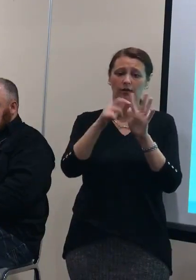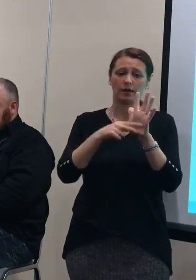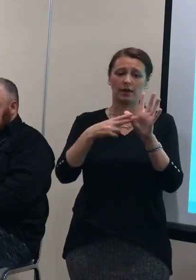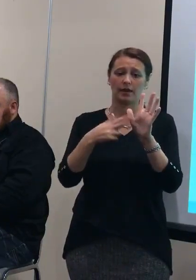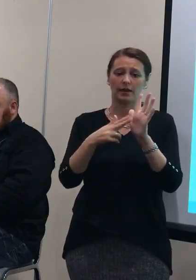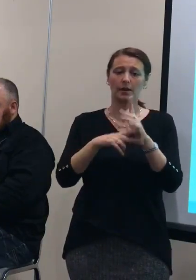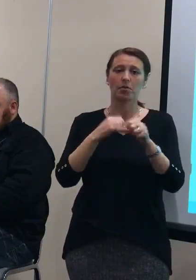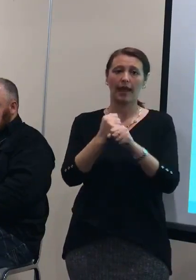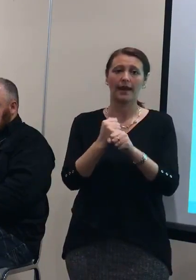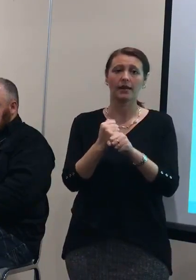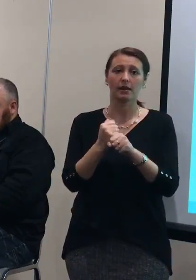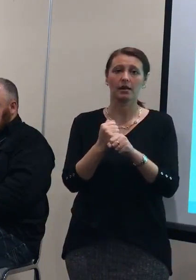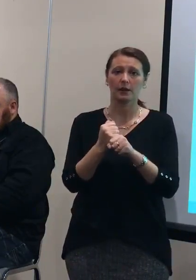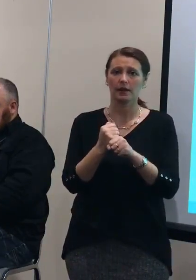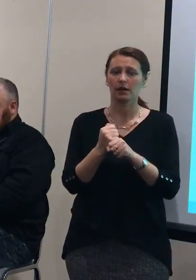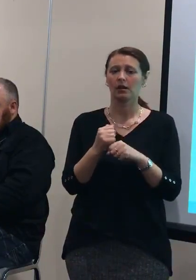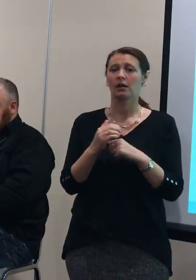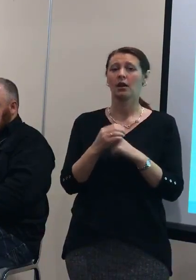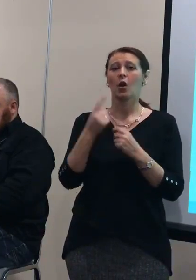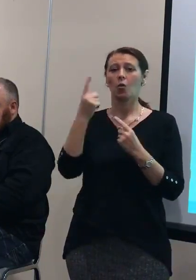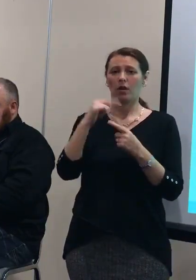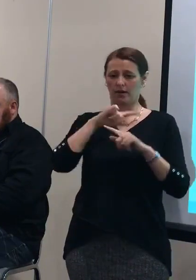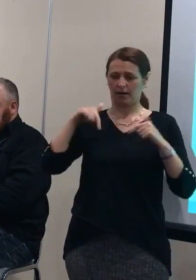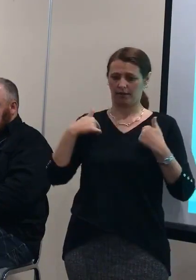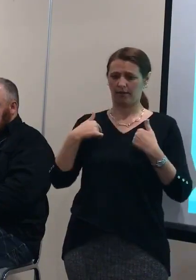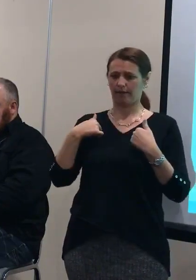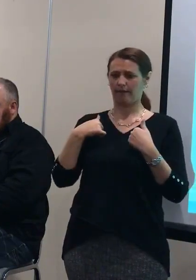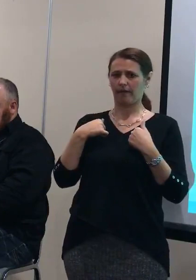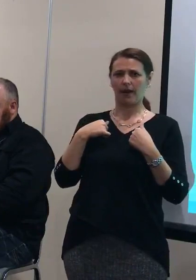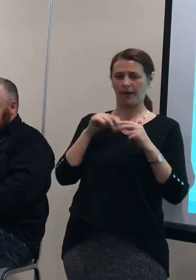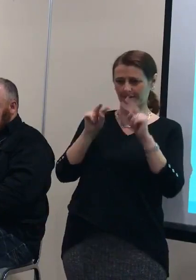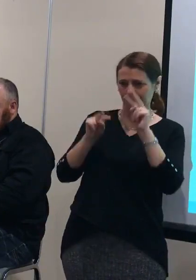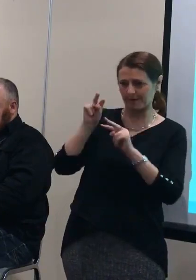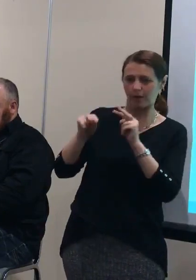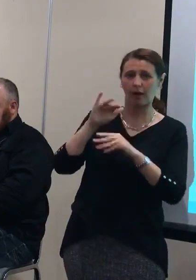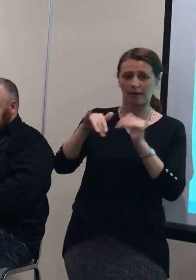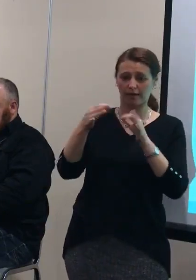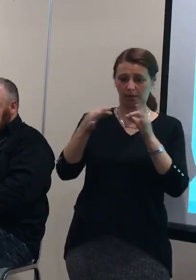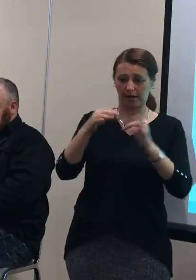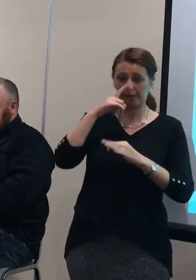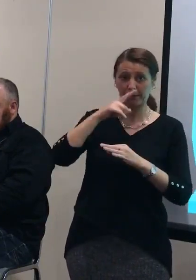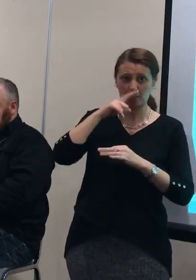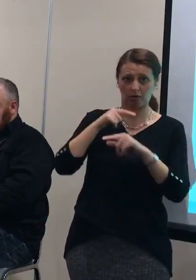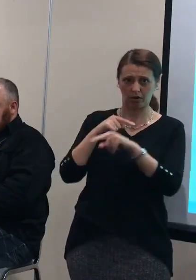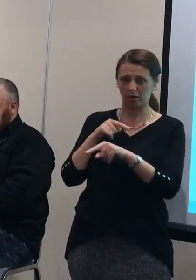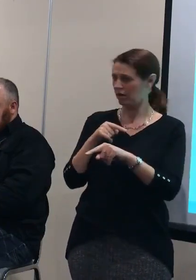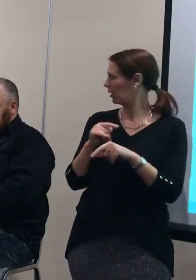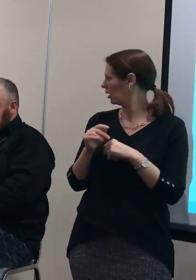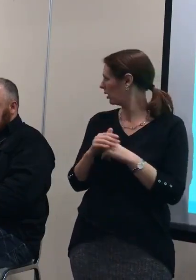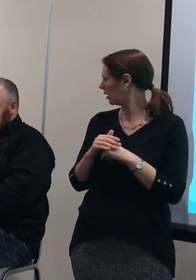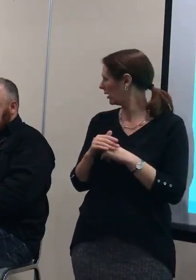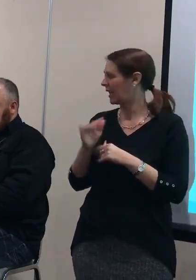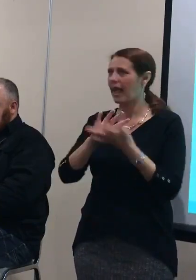with NDIS participants. One of our critiques of the planning process is that the planners,